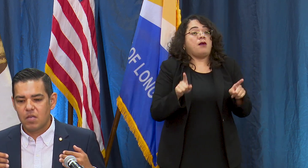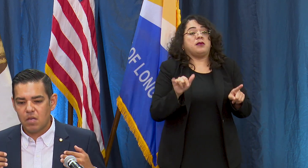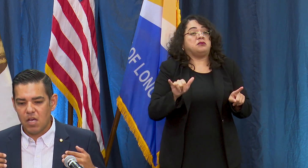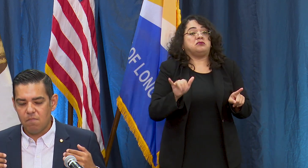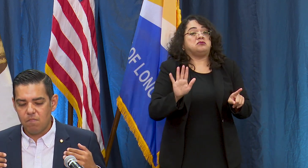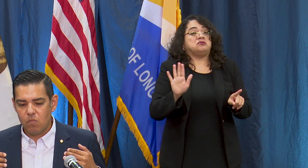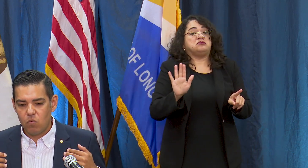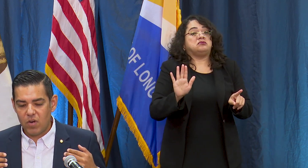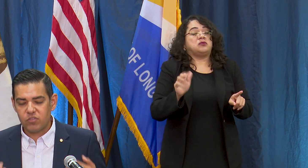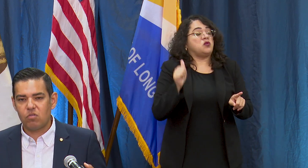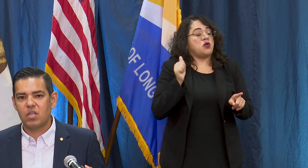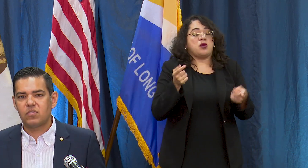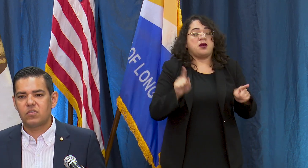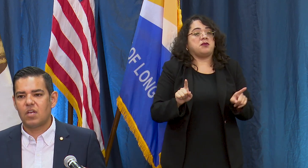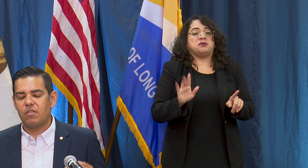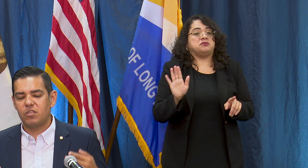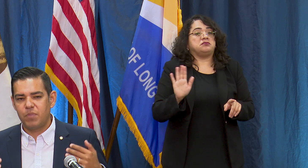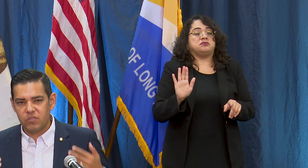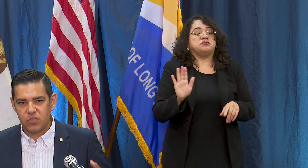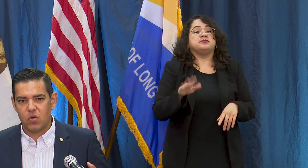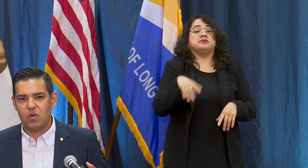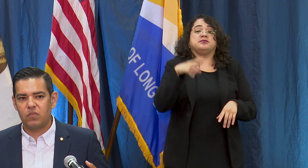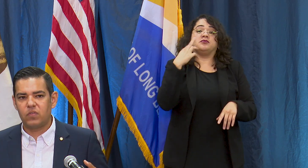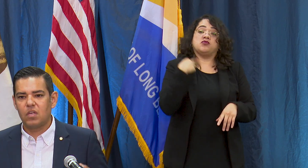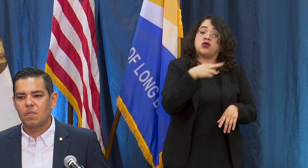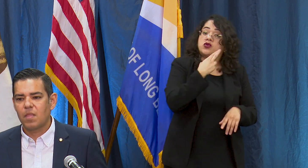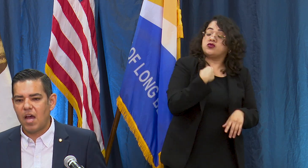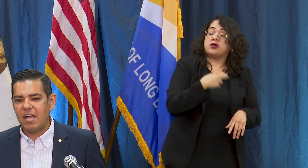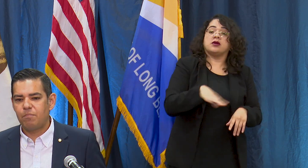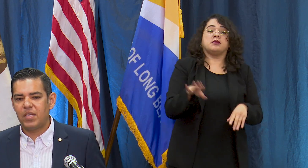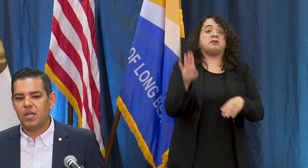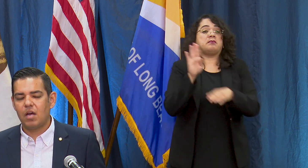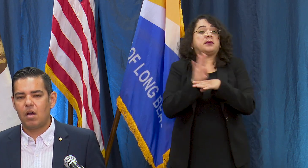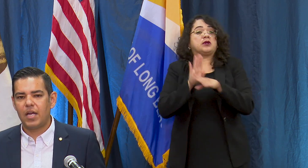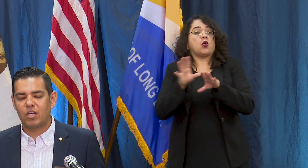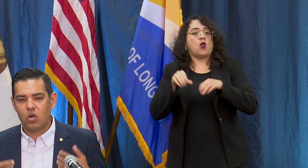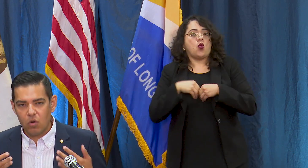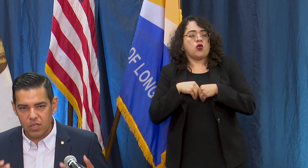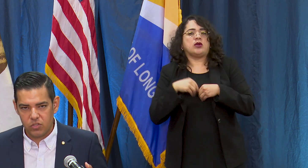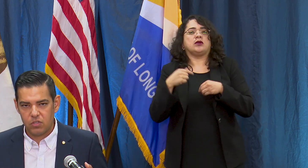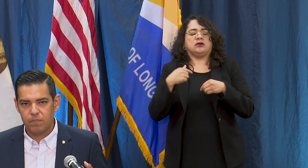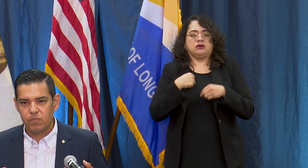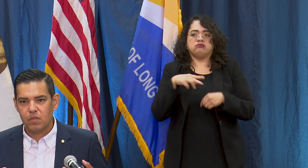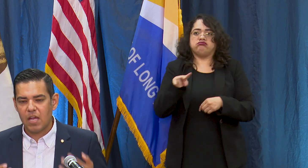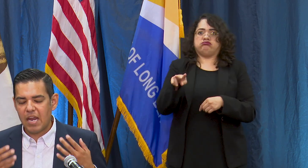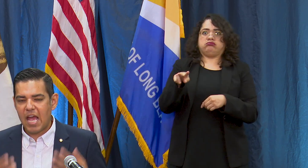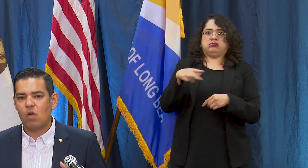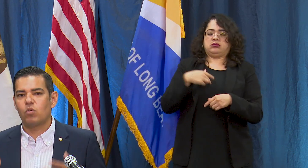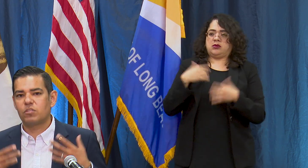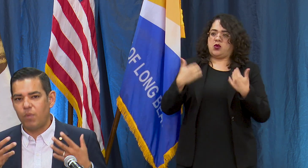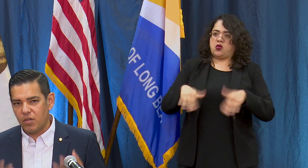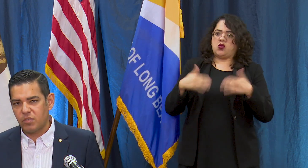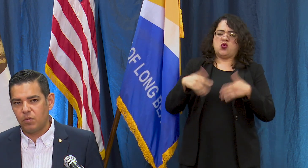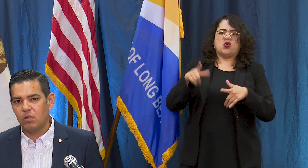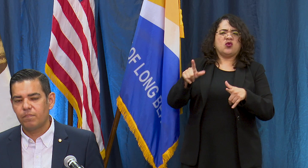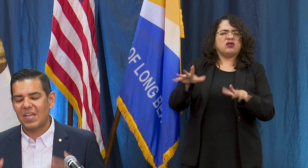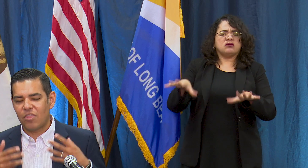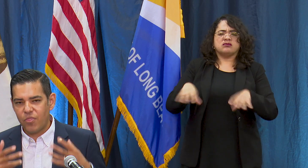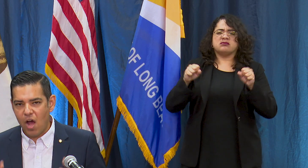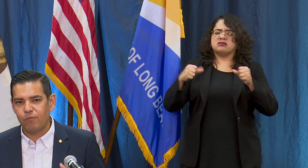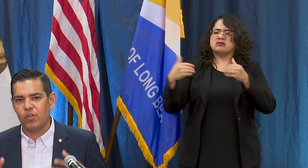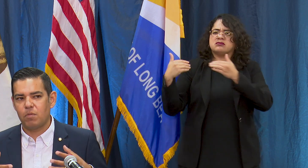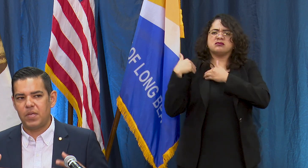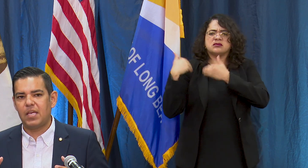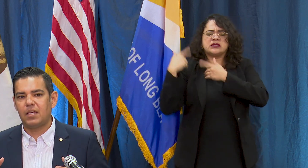have restaurants and these business owners. I have been encouraged at how responsible